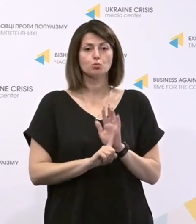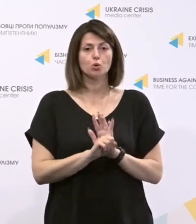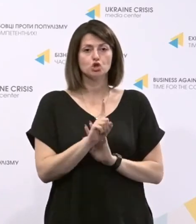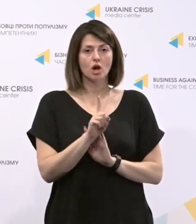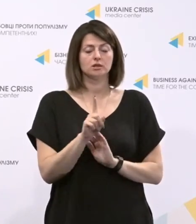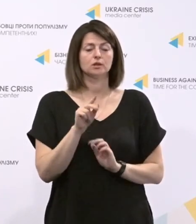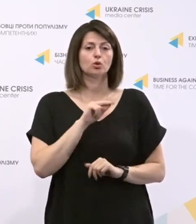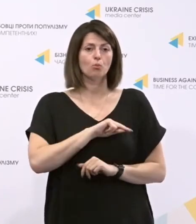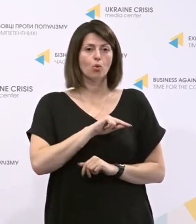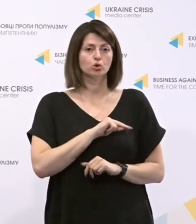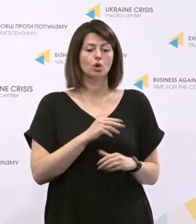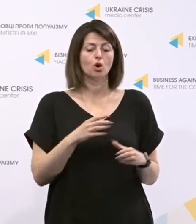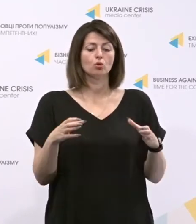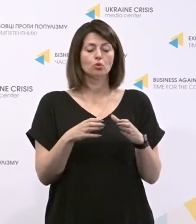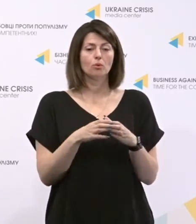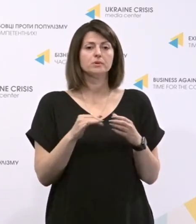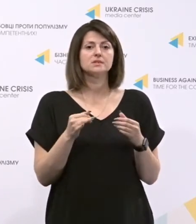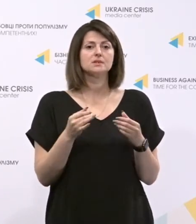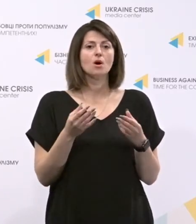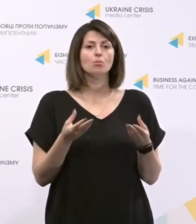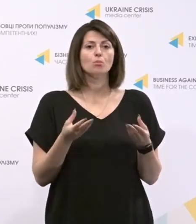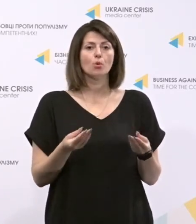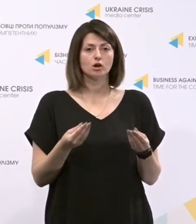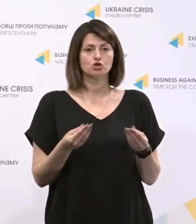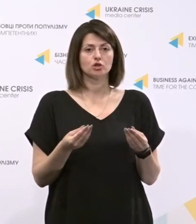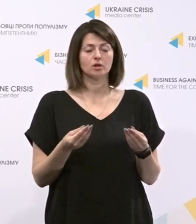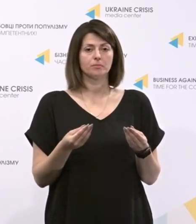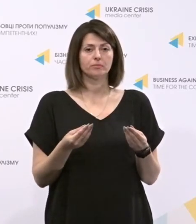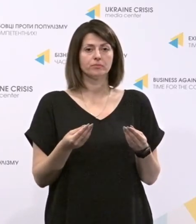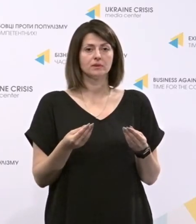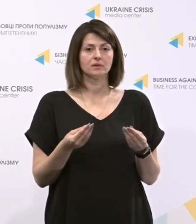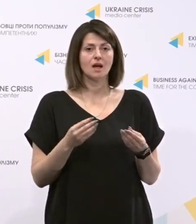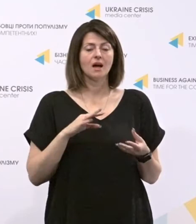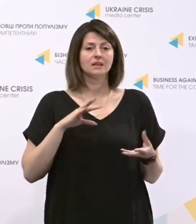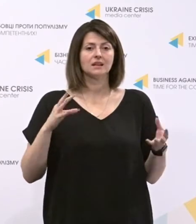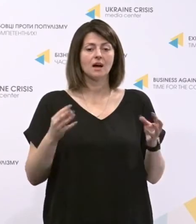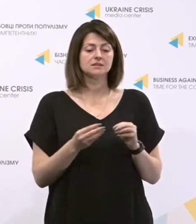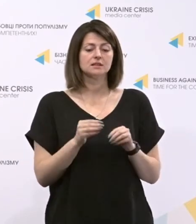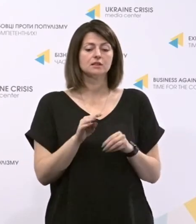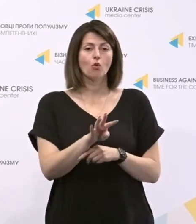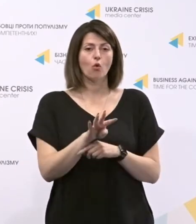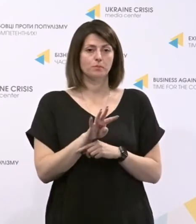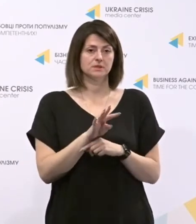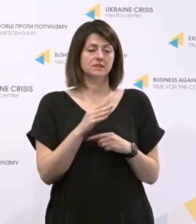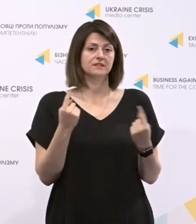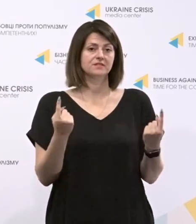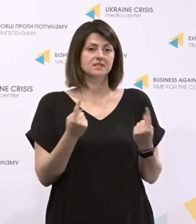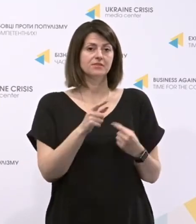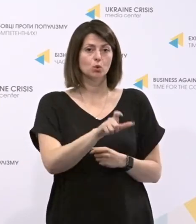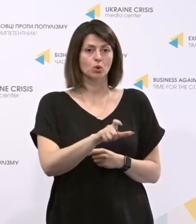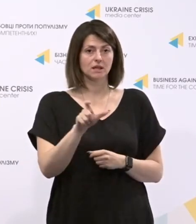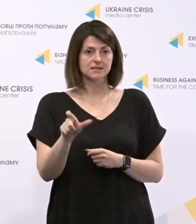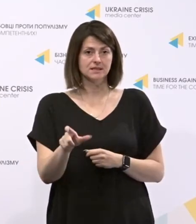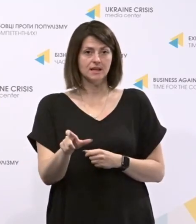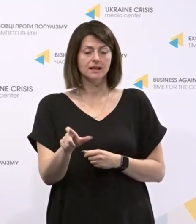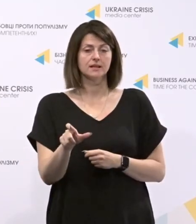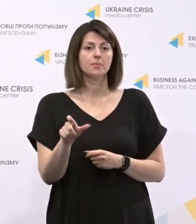as possible and to vest it with the authority to effectively prevent civilian casualties.